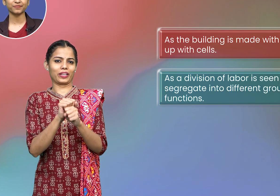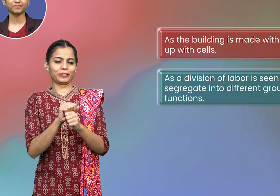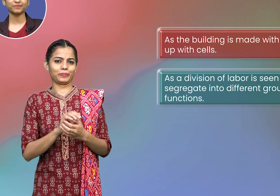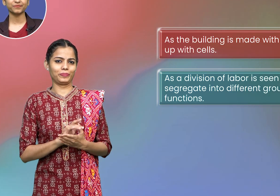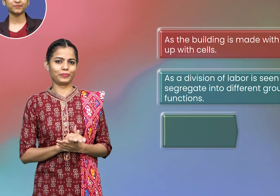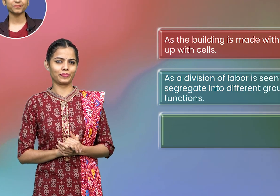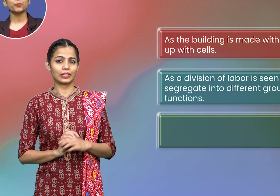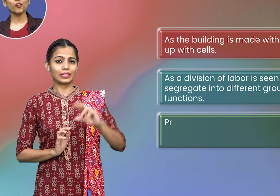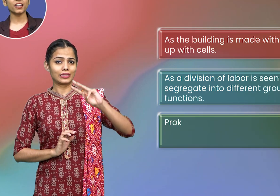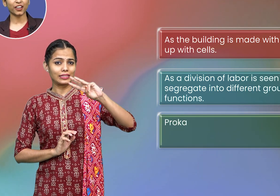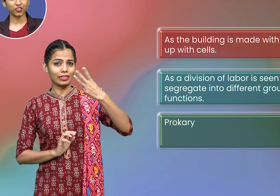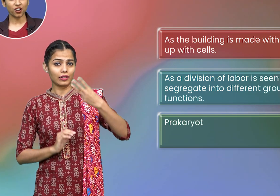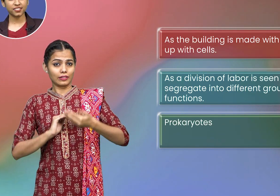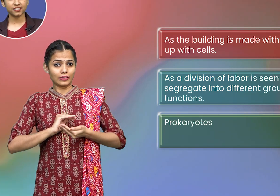functions.